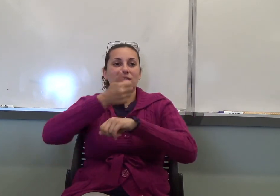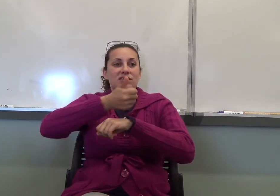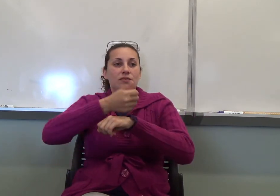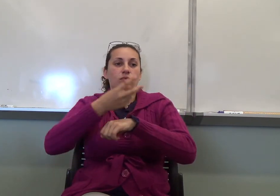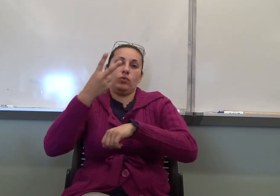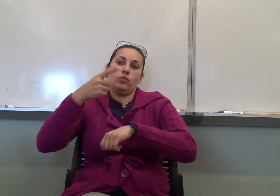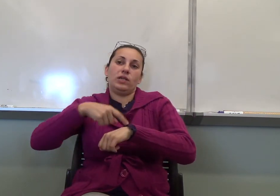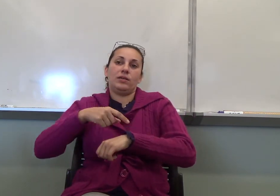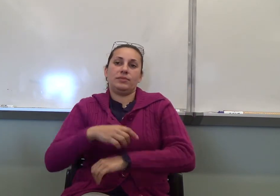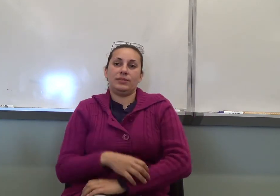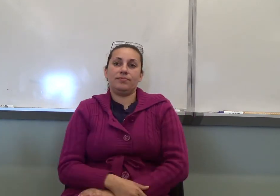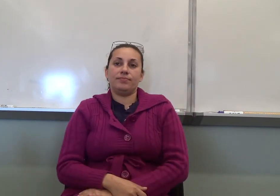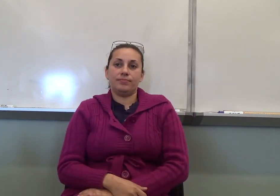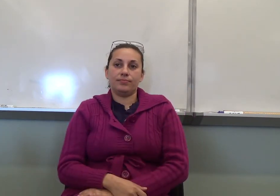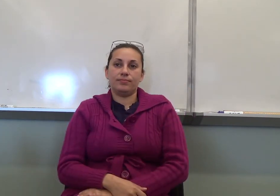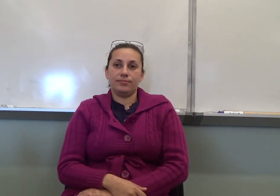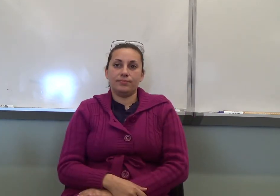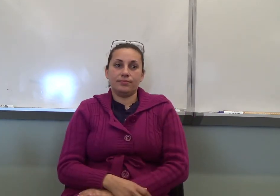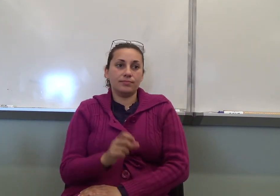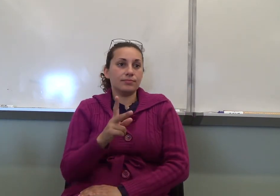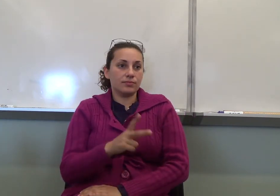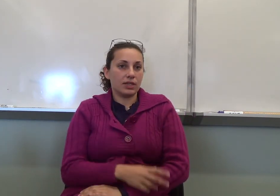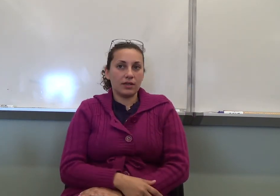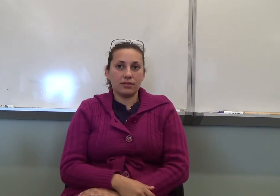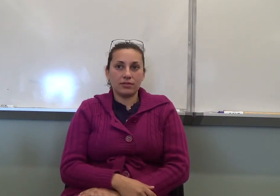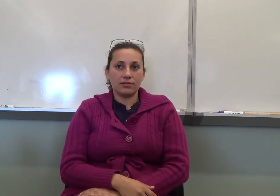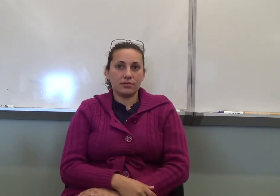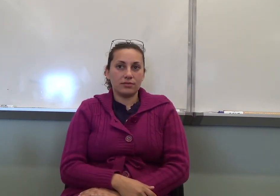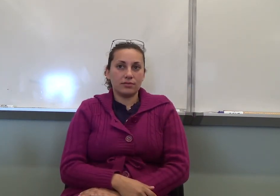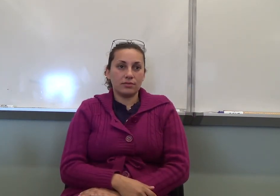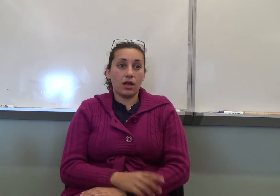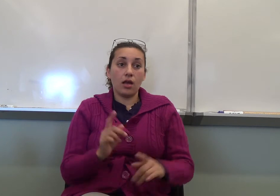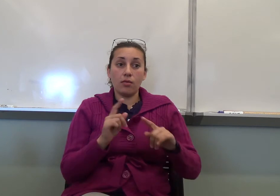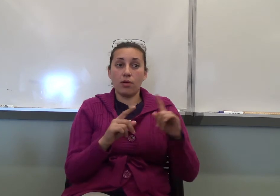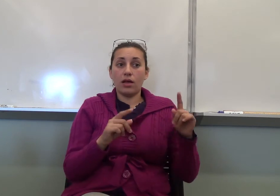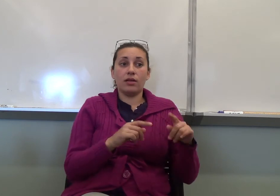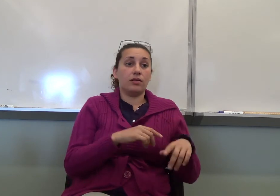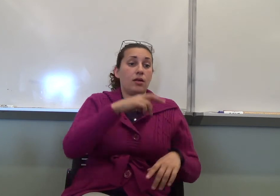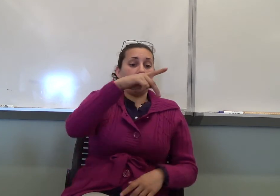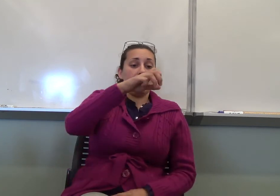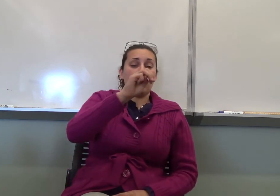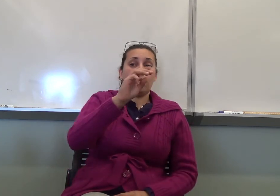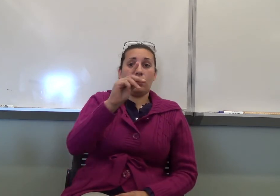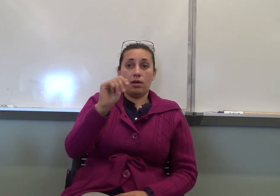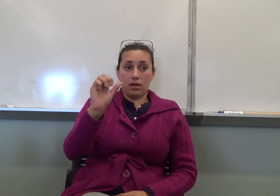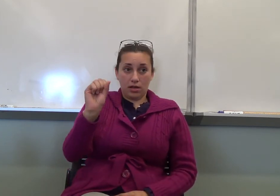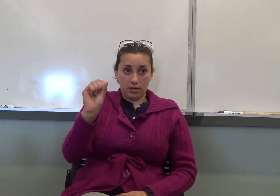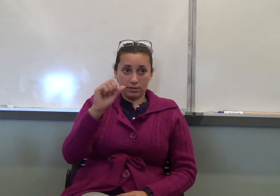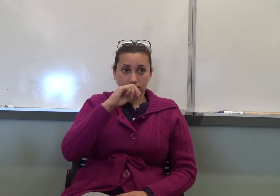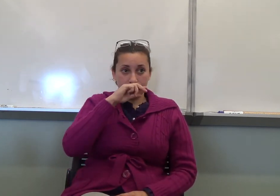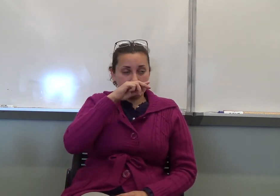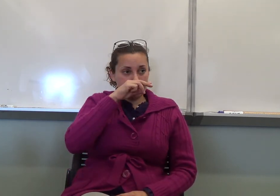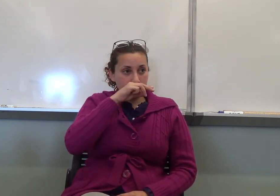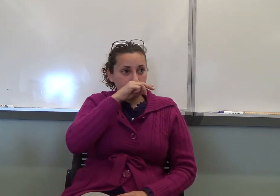itself. Okay. According to PEMDAS, which, just in case you might have